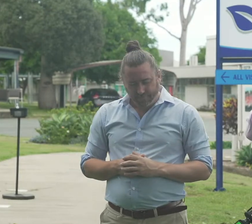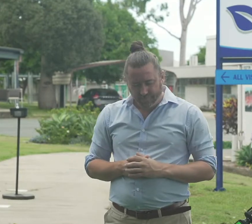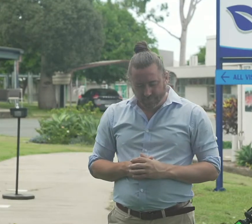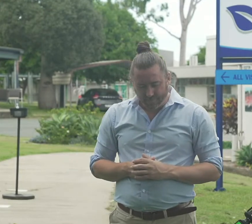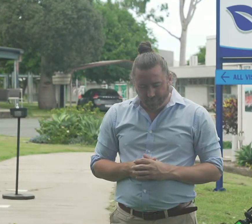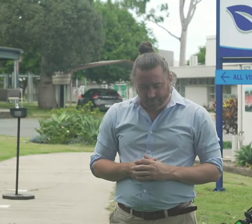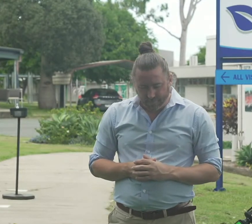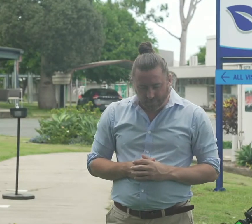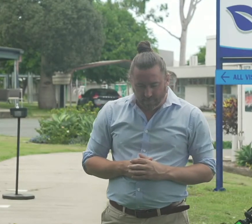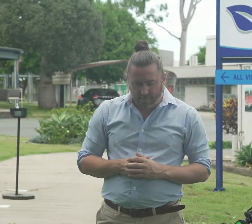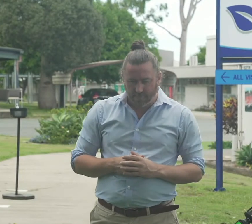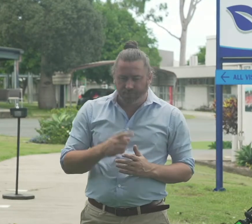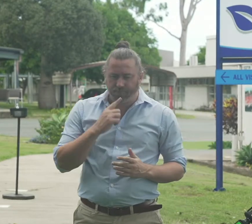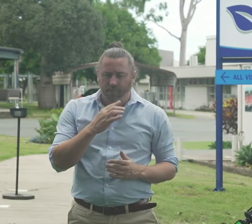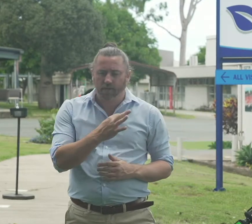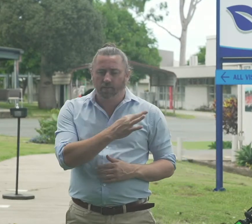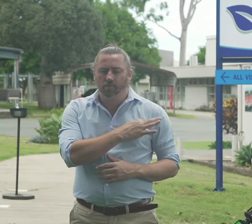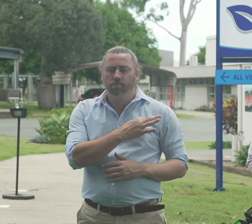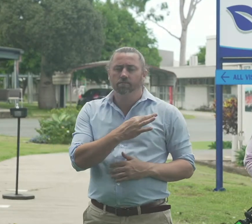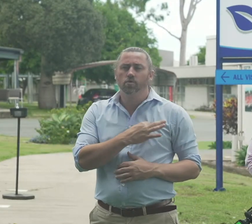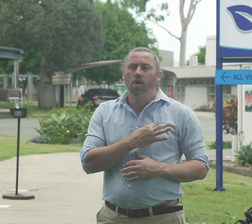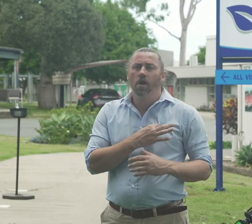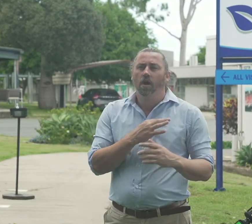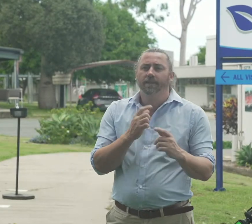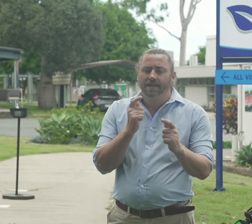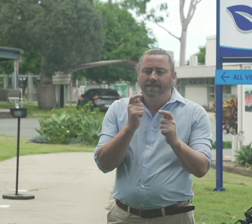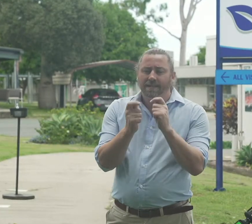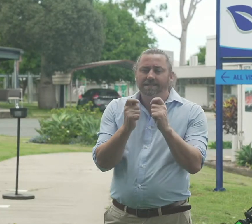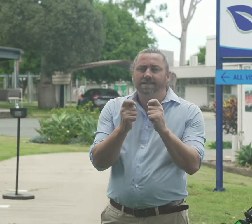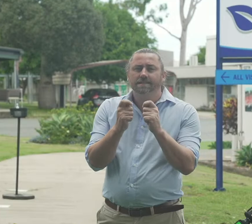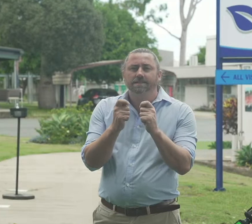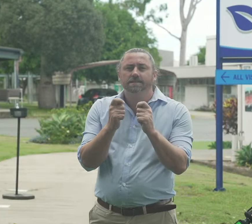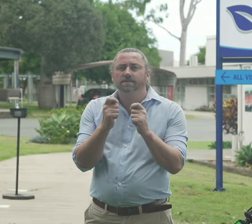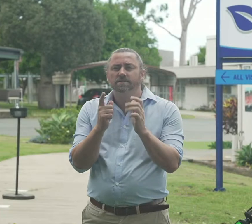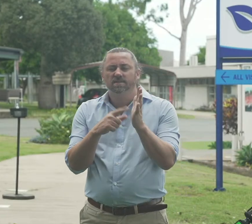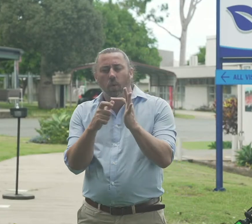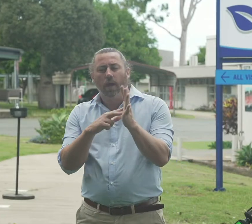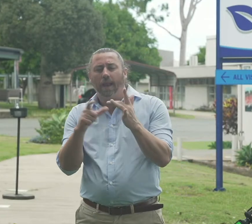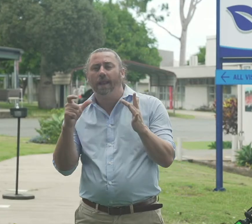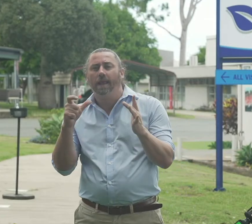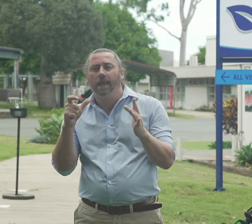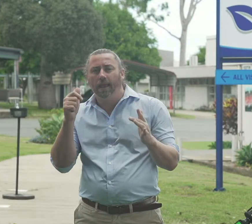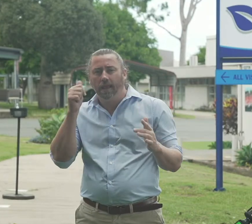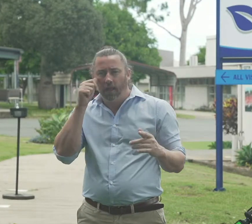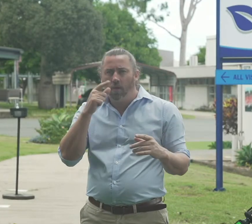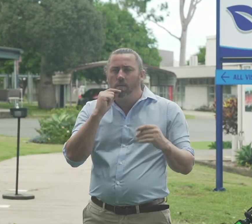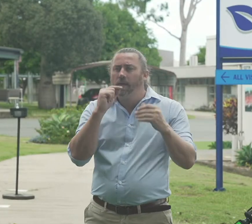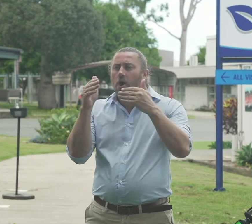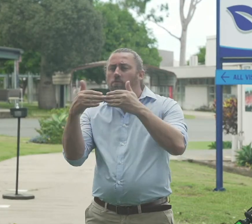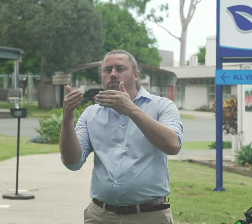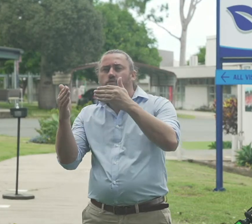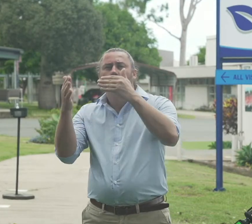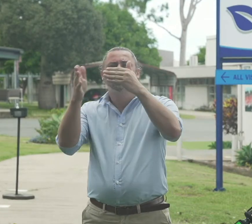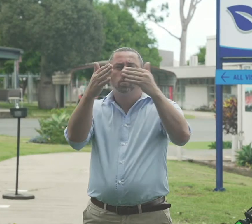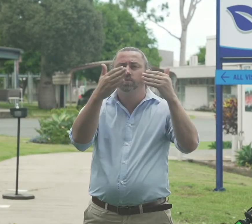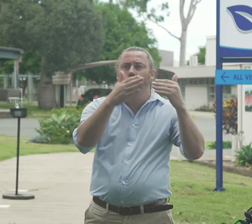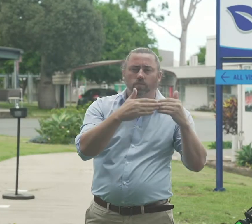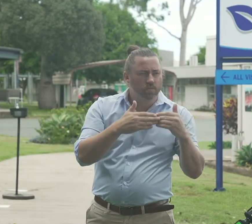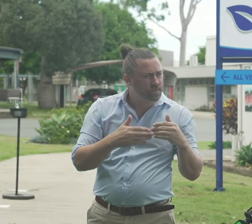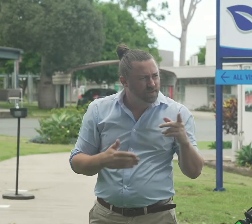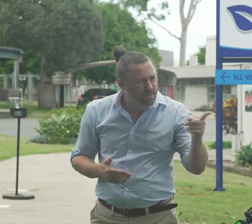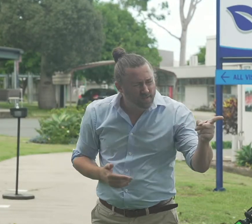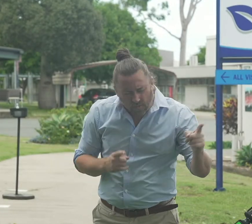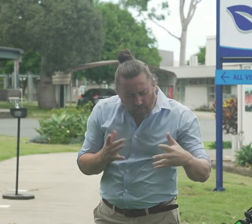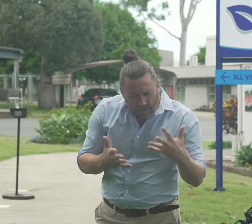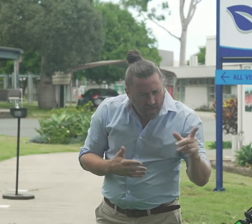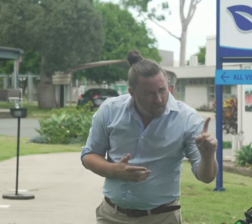Do you think that will have an impact on Queensland's approach to I guess, our COVID response and knowing what the numbers are like? And Referrals are